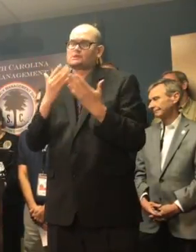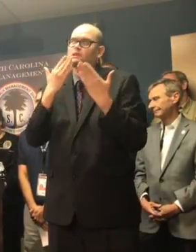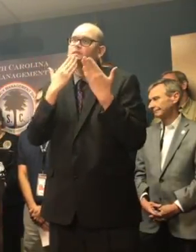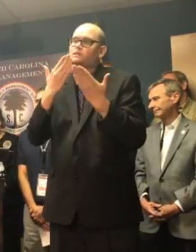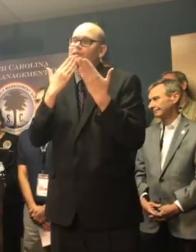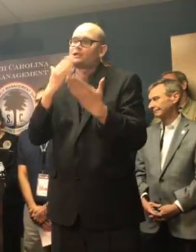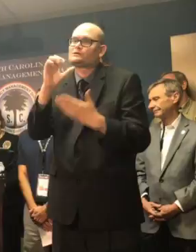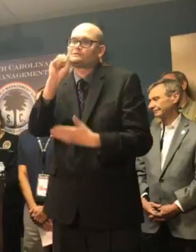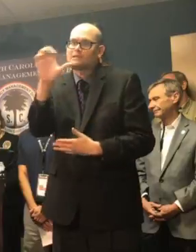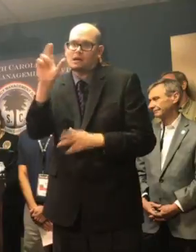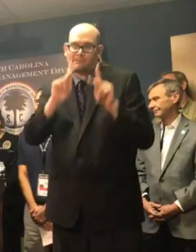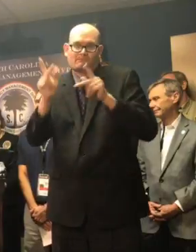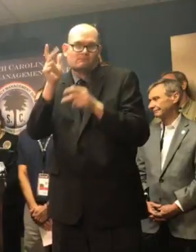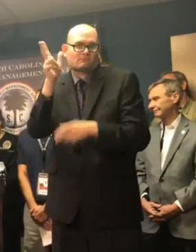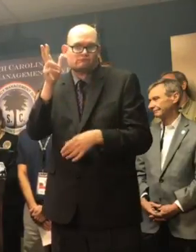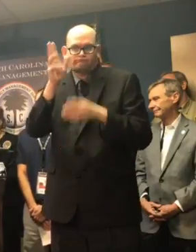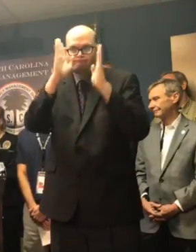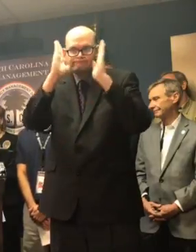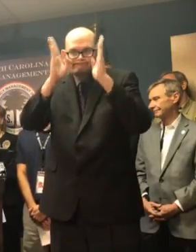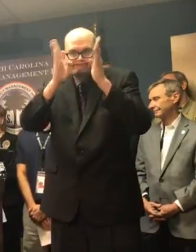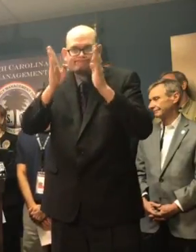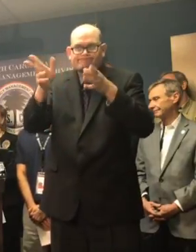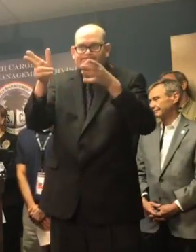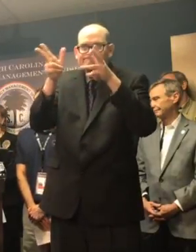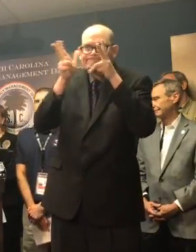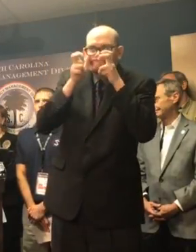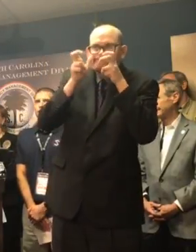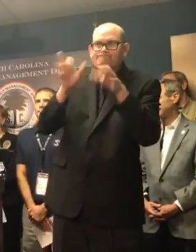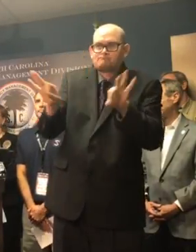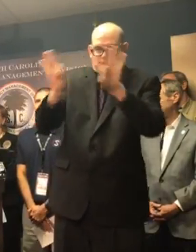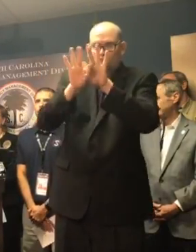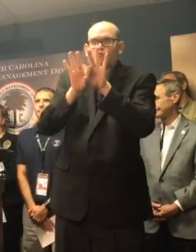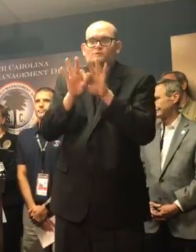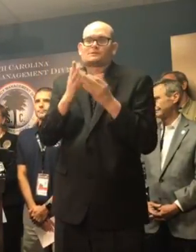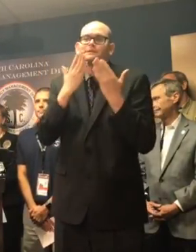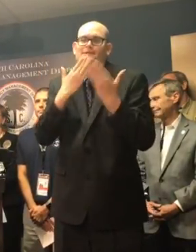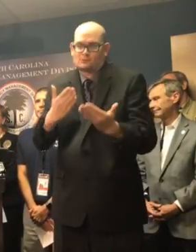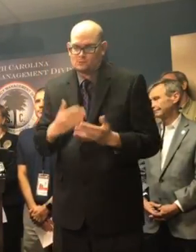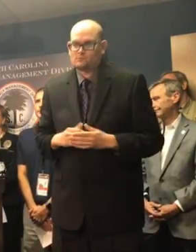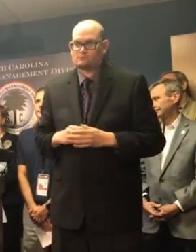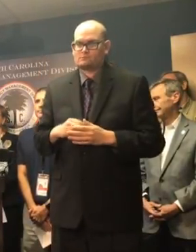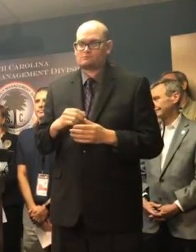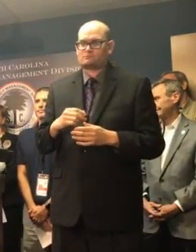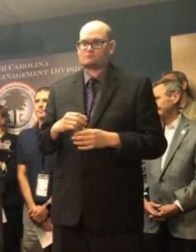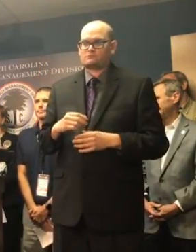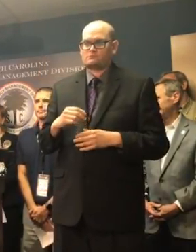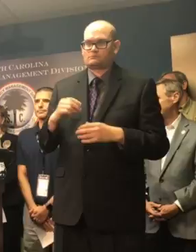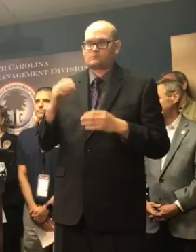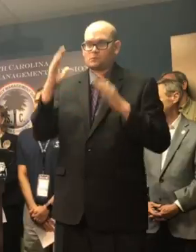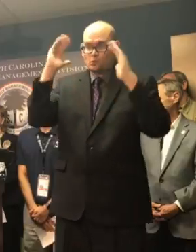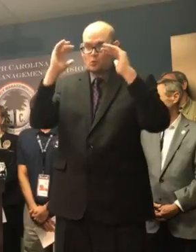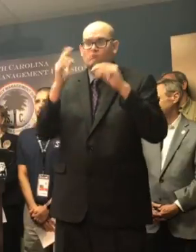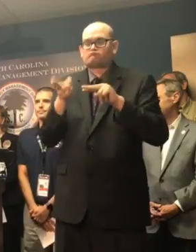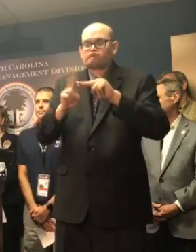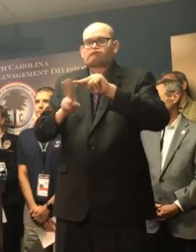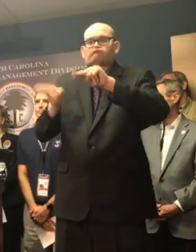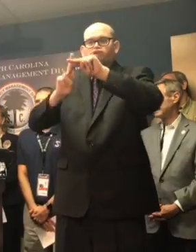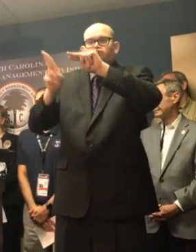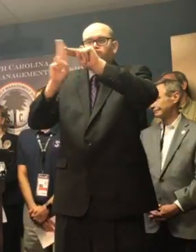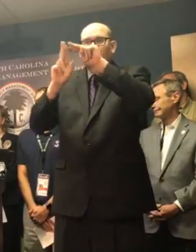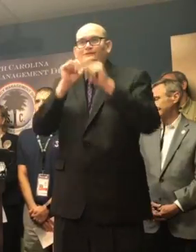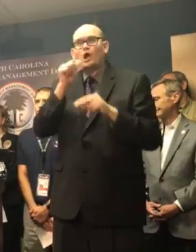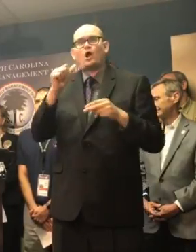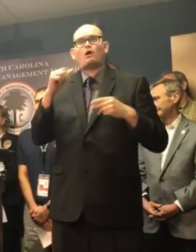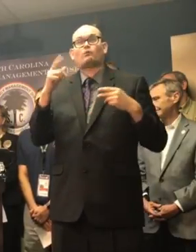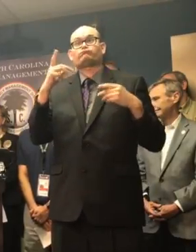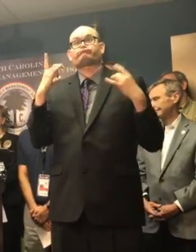or who are listening to the guidance that we're giving and being careful in terms of that. We hope to see stronger numbers now that we've put in those evacuations